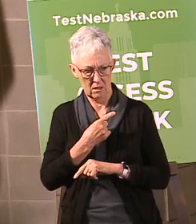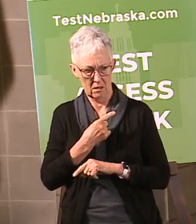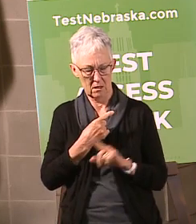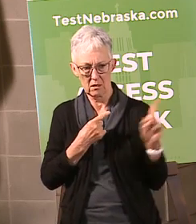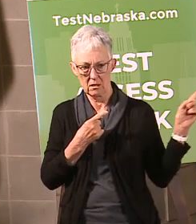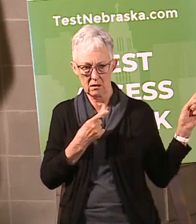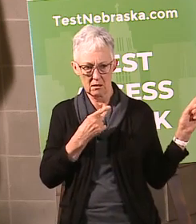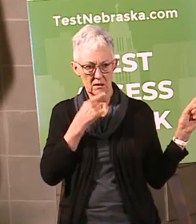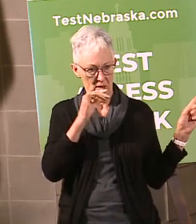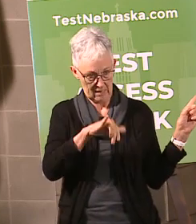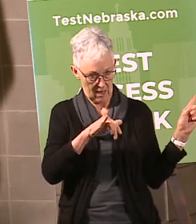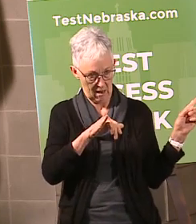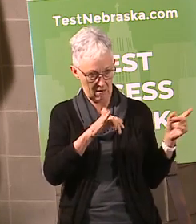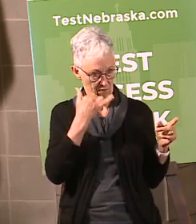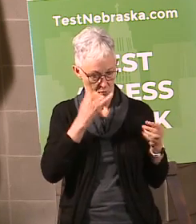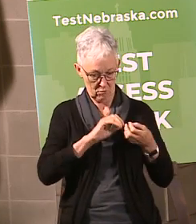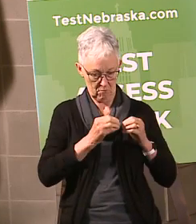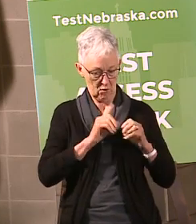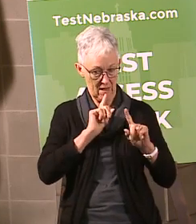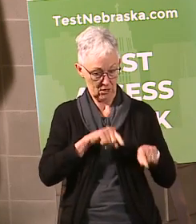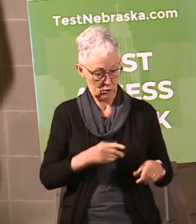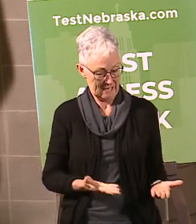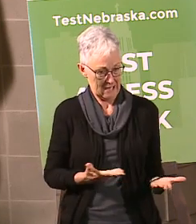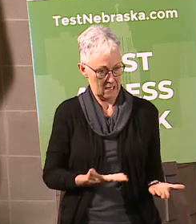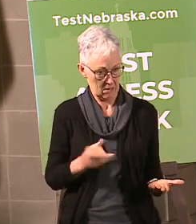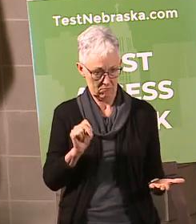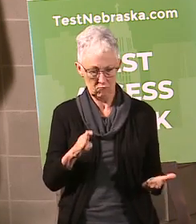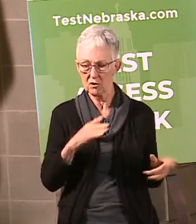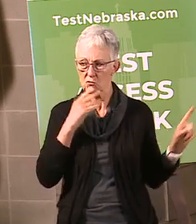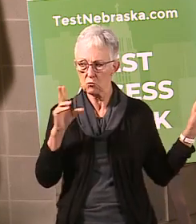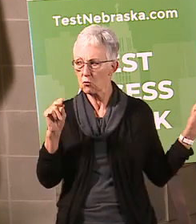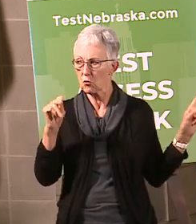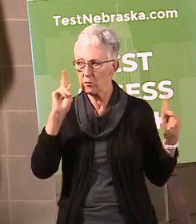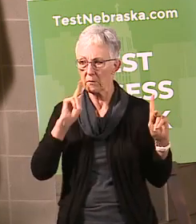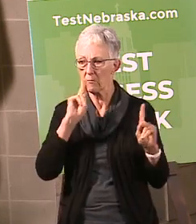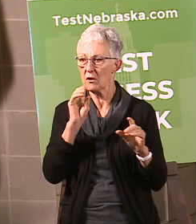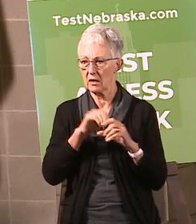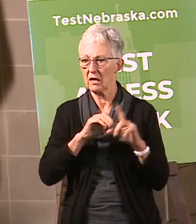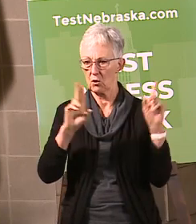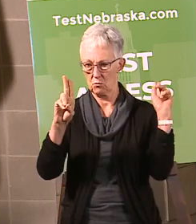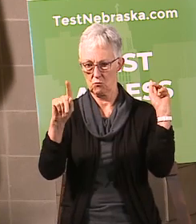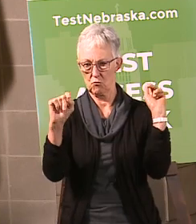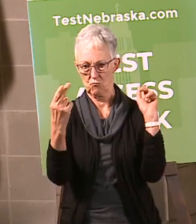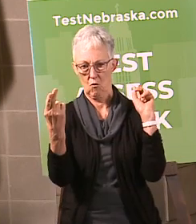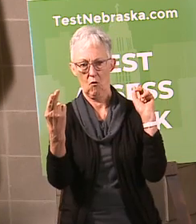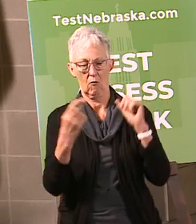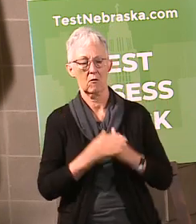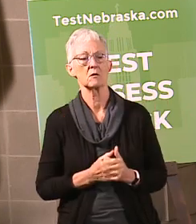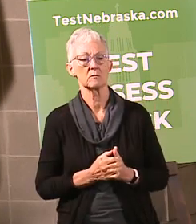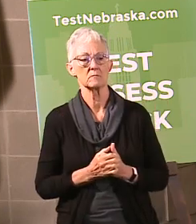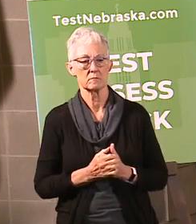It's actually answered in Utah. So again, call center, these are the folks that are familiar with the software.